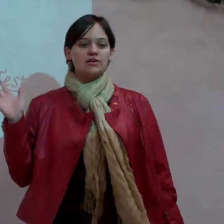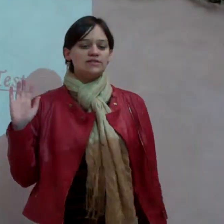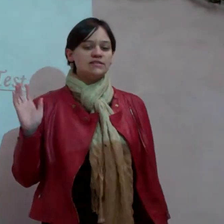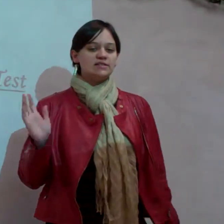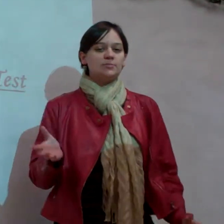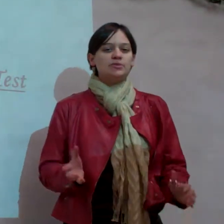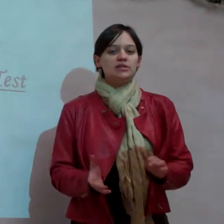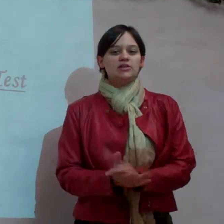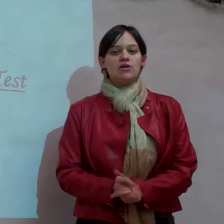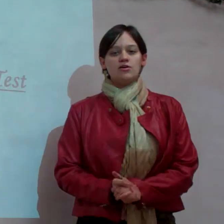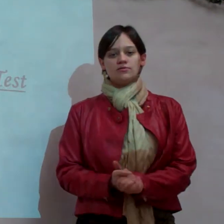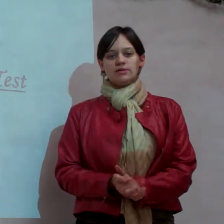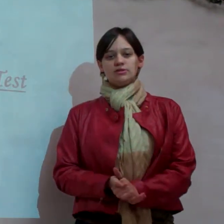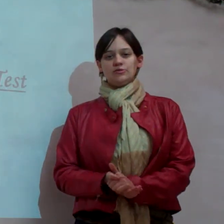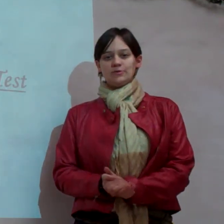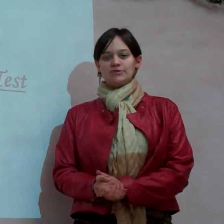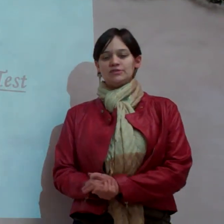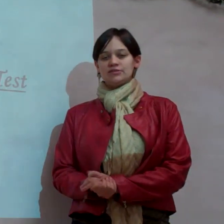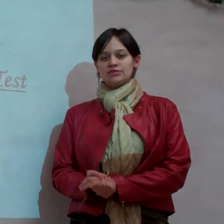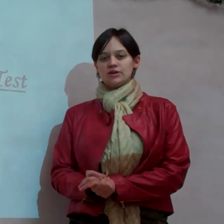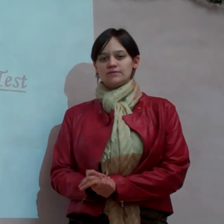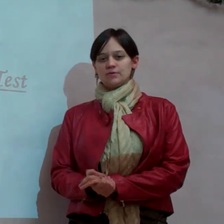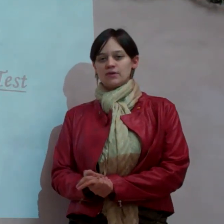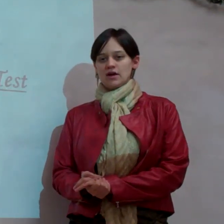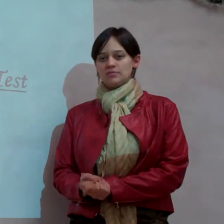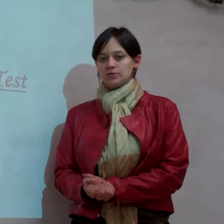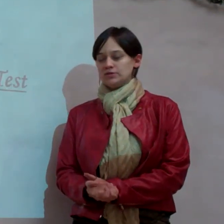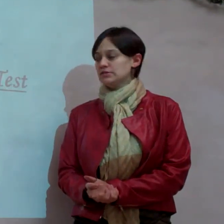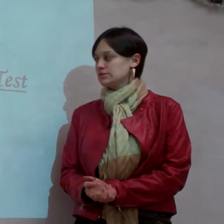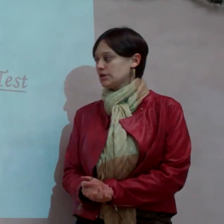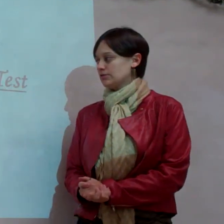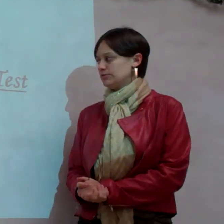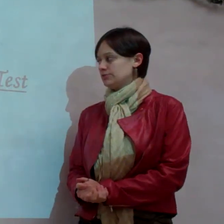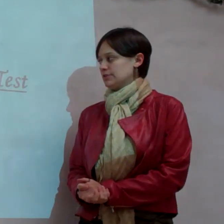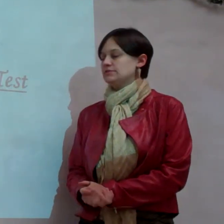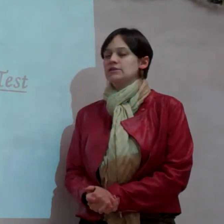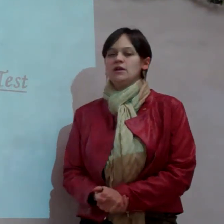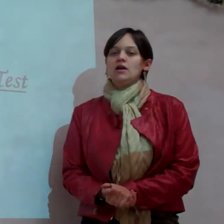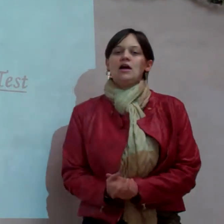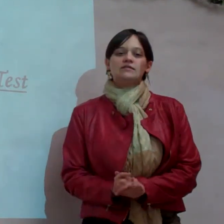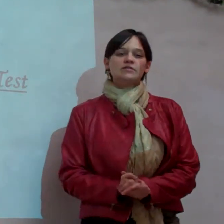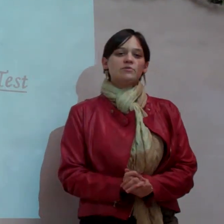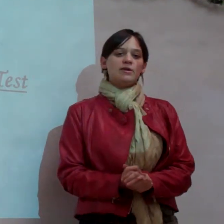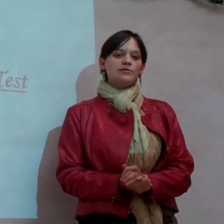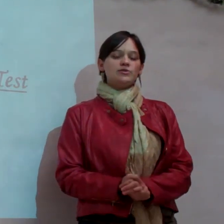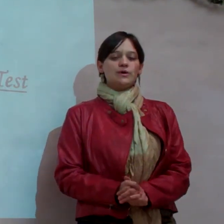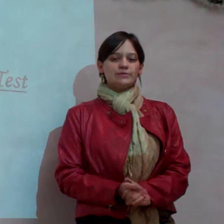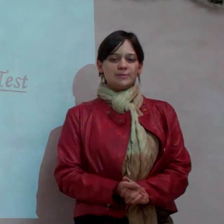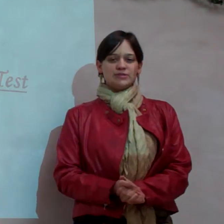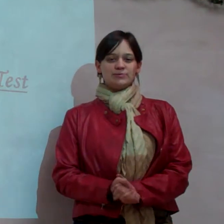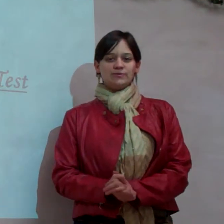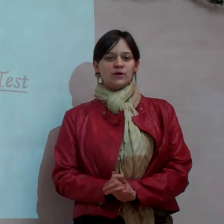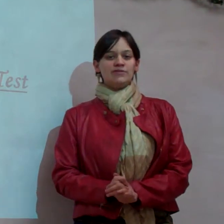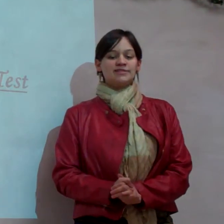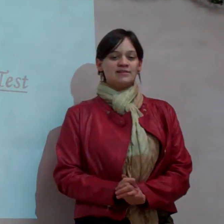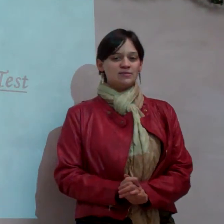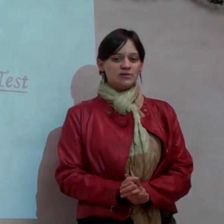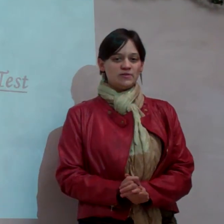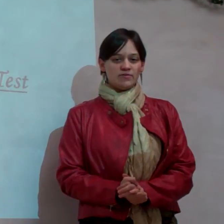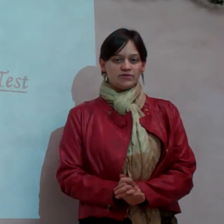Slavoj Sedeskipoli, here are the new words since your last vocab quiz, the new signs. As a reminder, you are responsible for all the signs that we have covered during